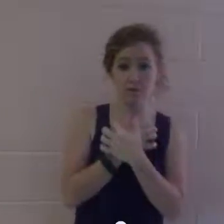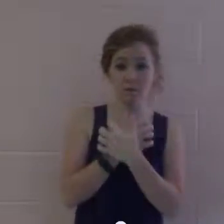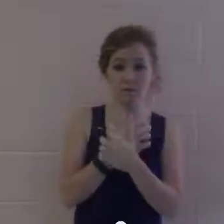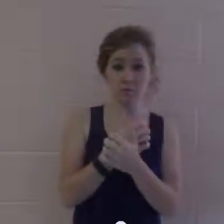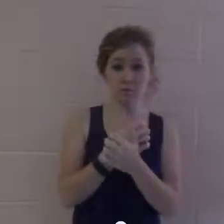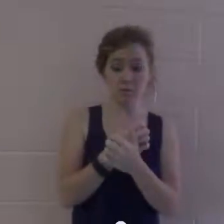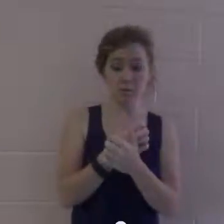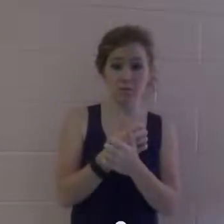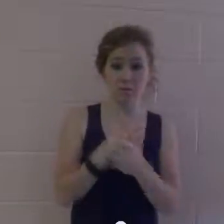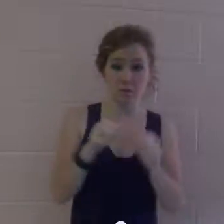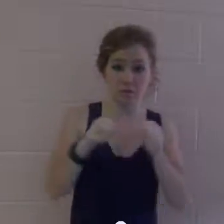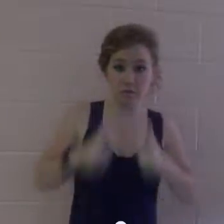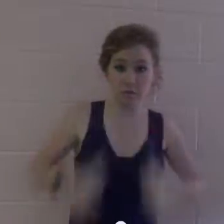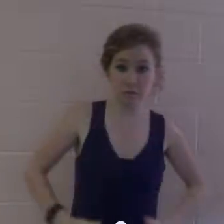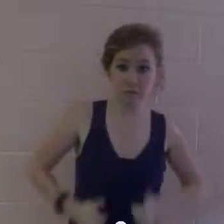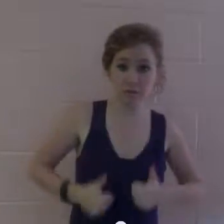The cubs